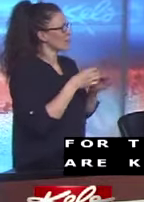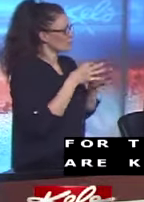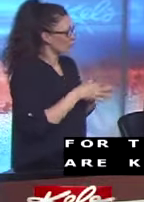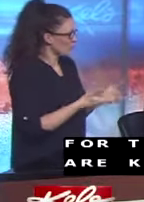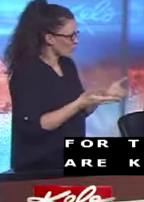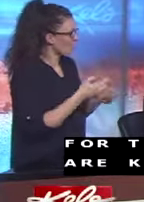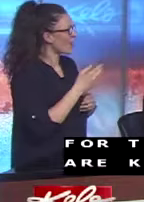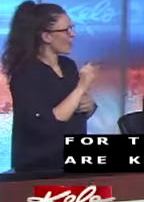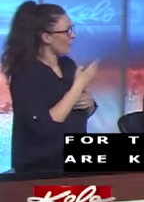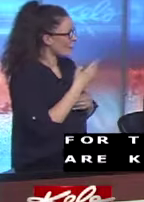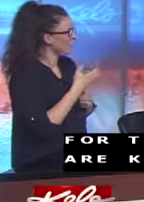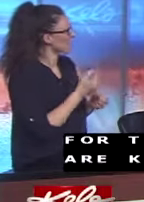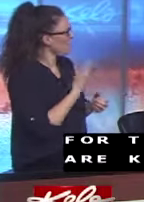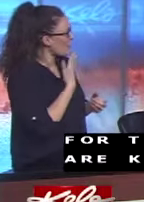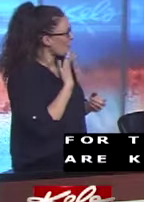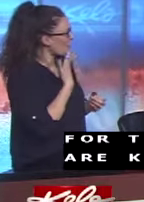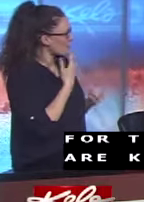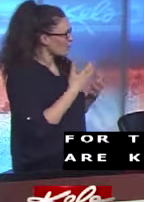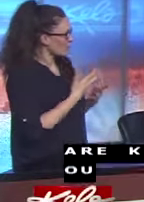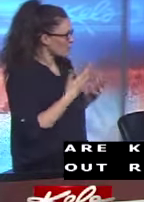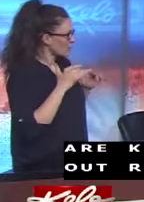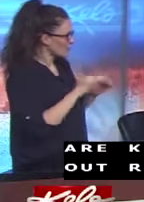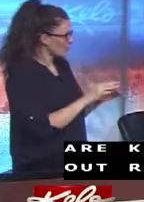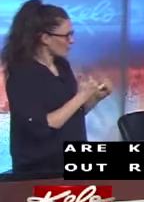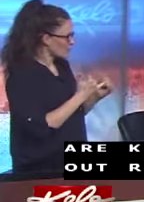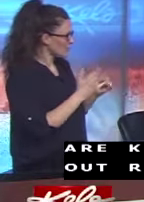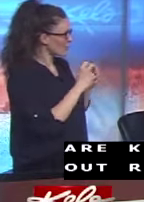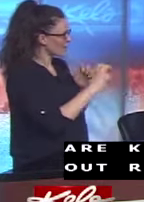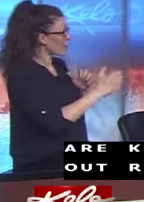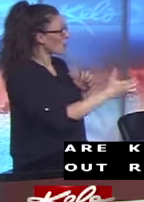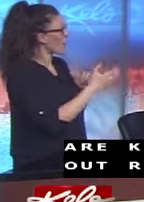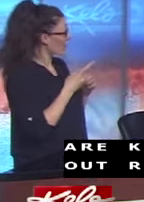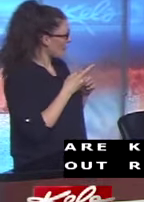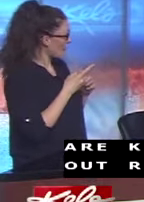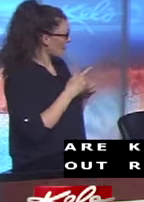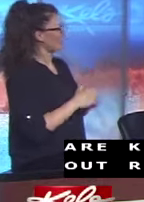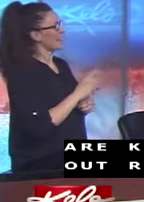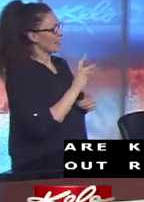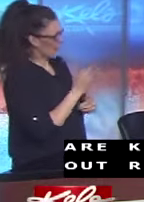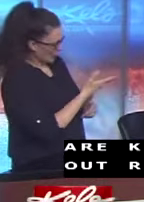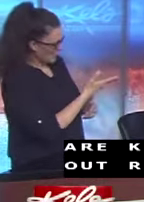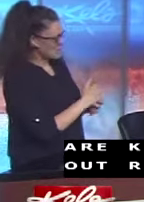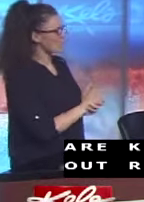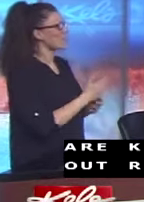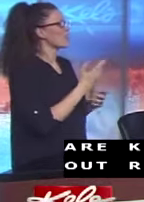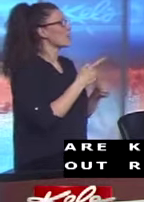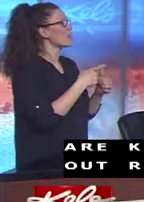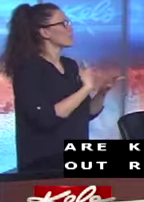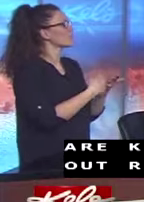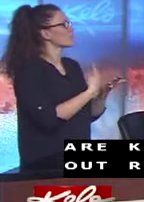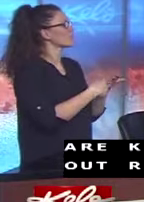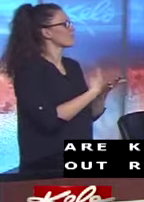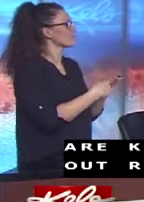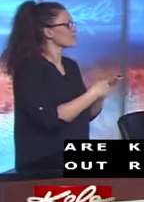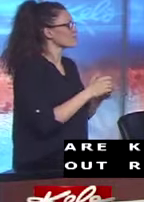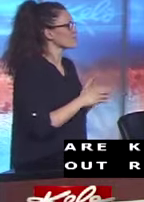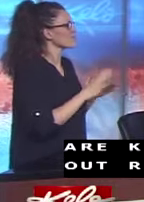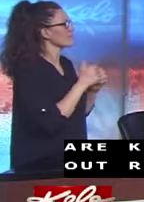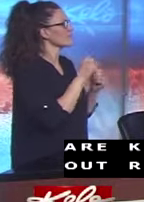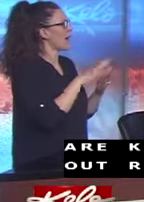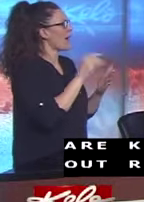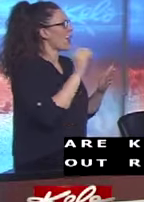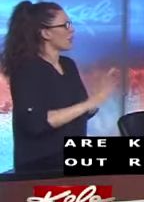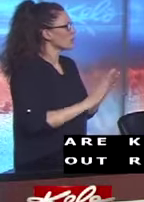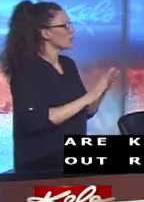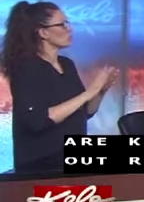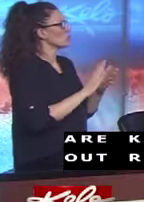interpreter here, Hannah. So thank you very much for all being here, and welcome back to the segment, Kim. Thank you. First, let's talk about how students